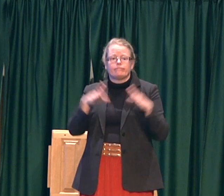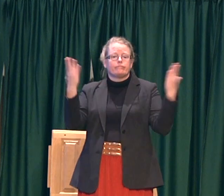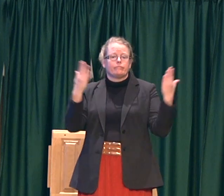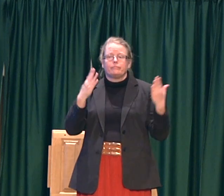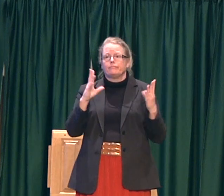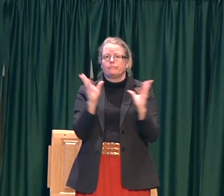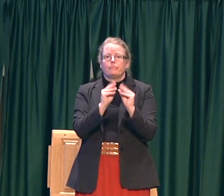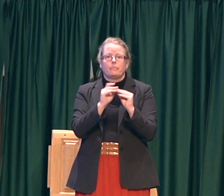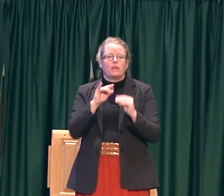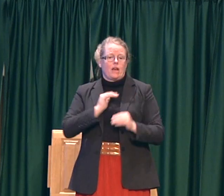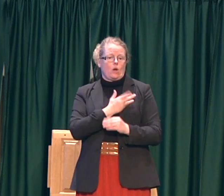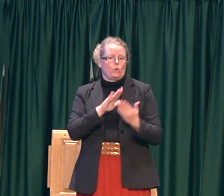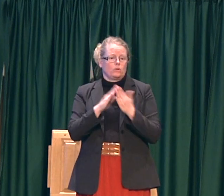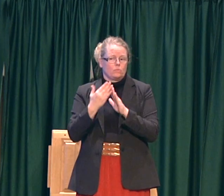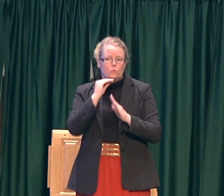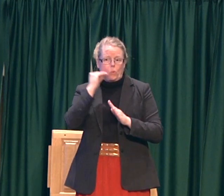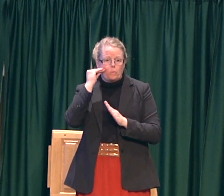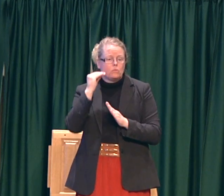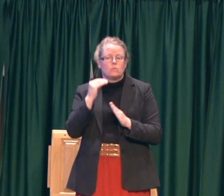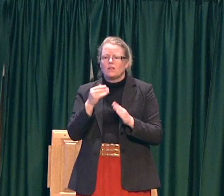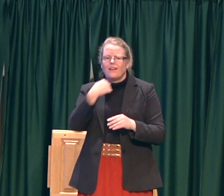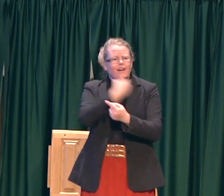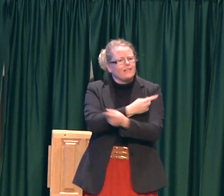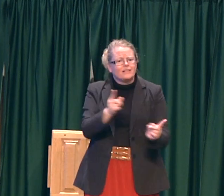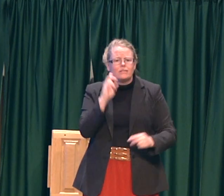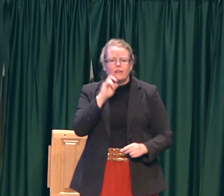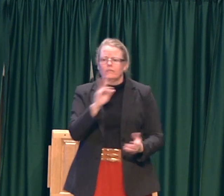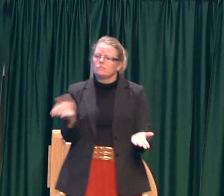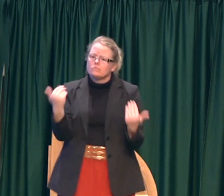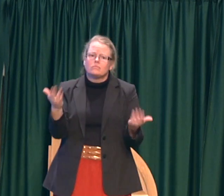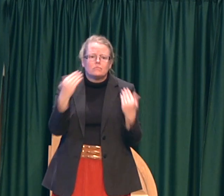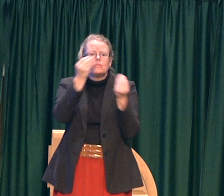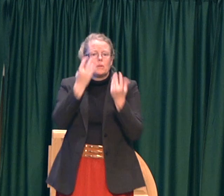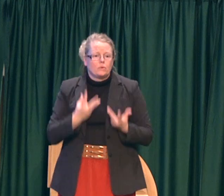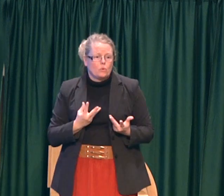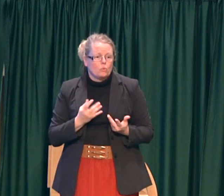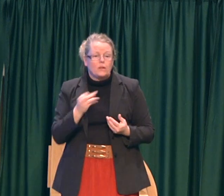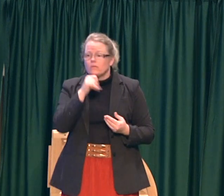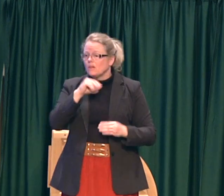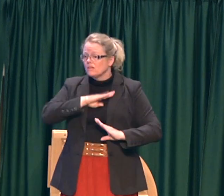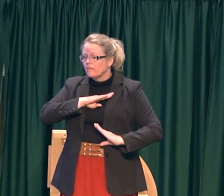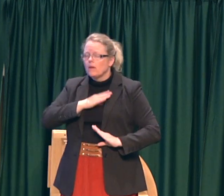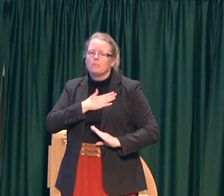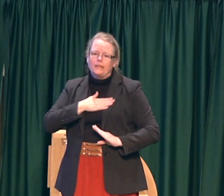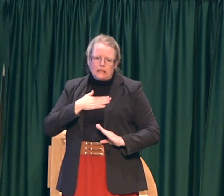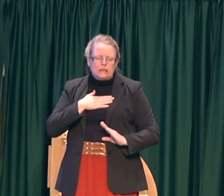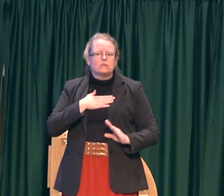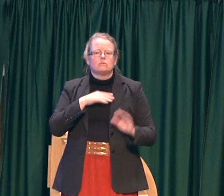I often will open meetings in our community by saying,